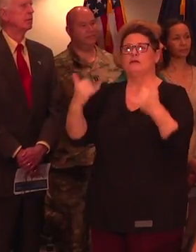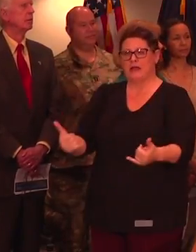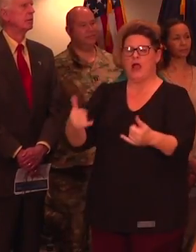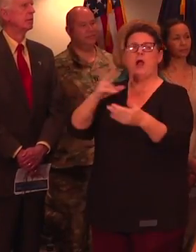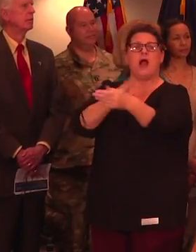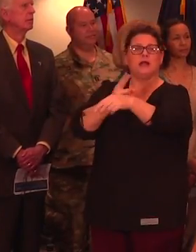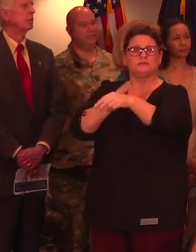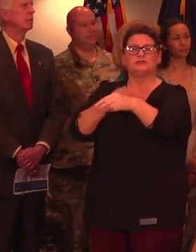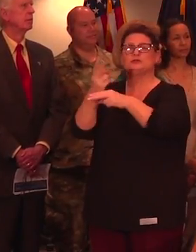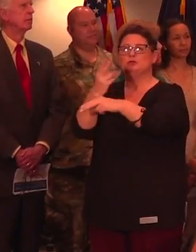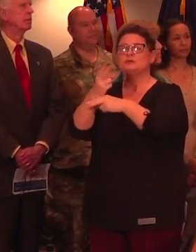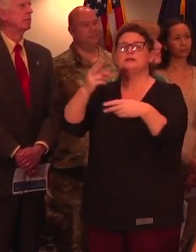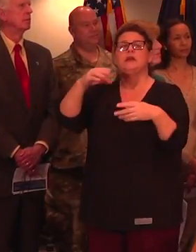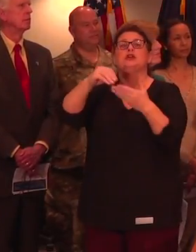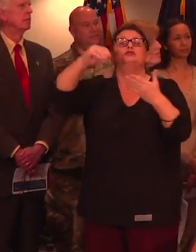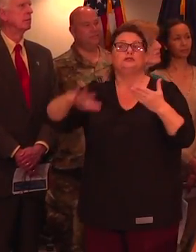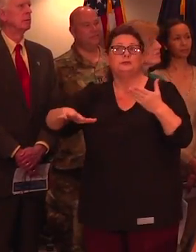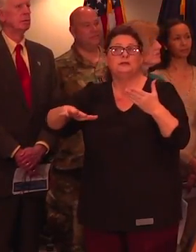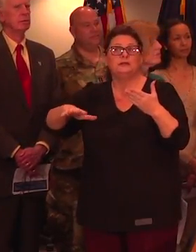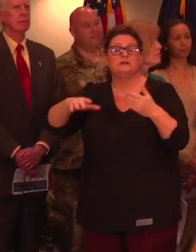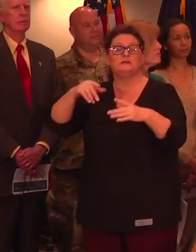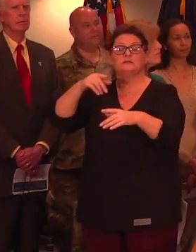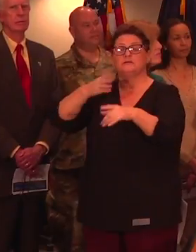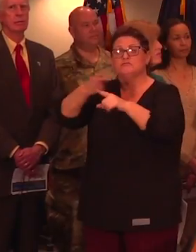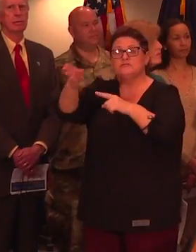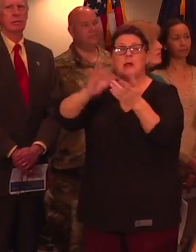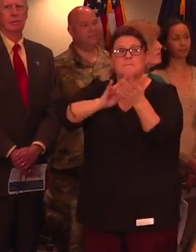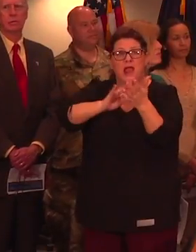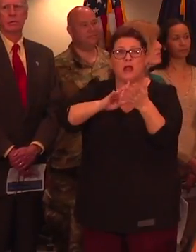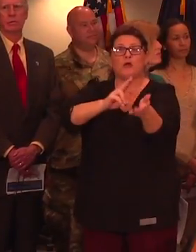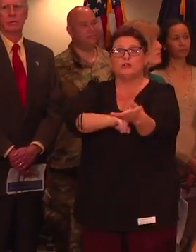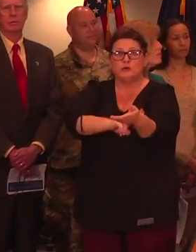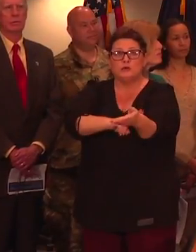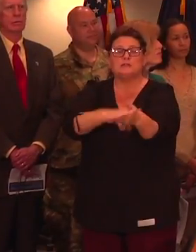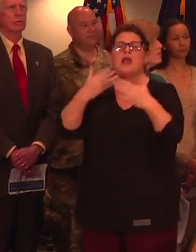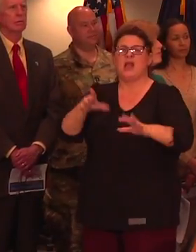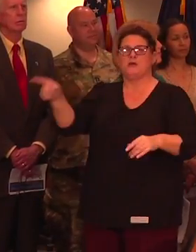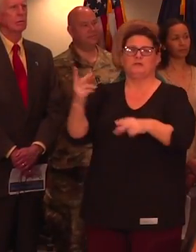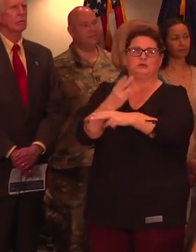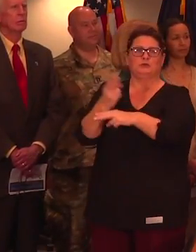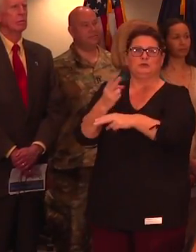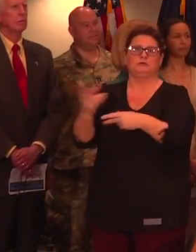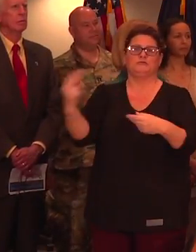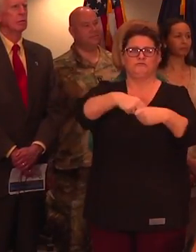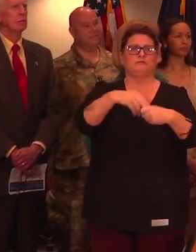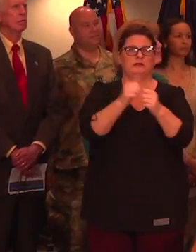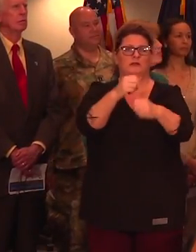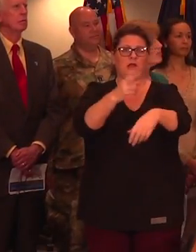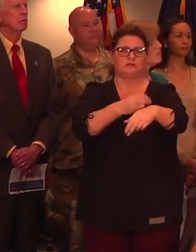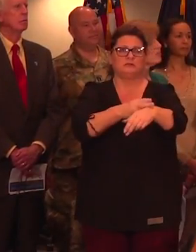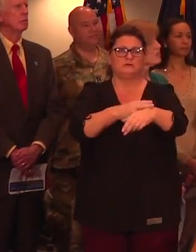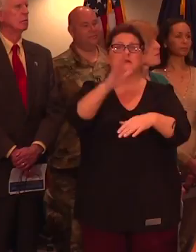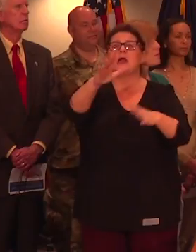and nursing school students to help in their operations. Now, those that I've mentioned are requirements. Those are